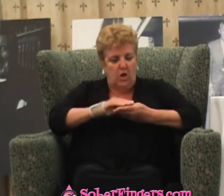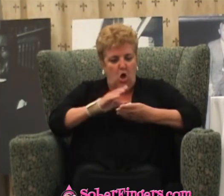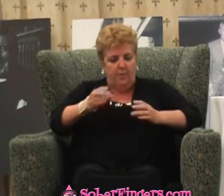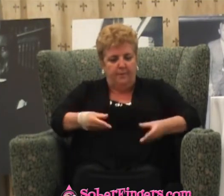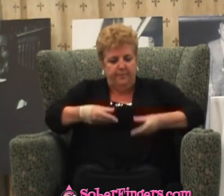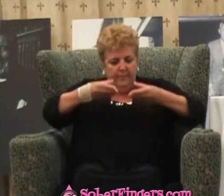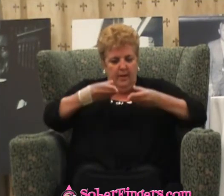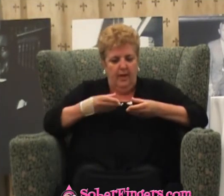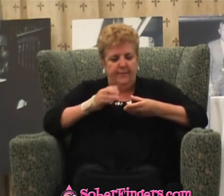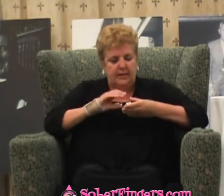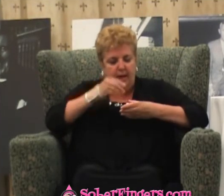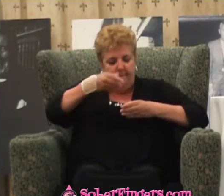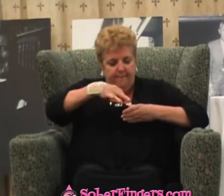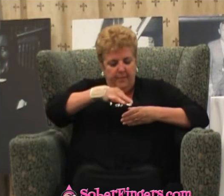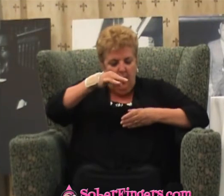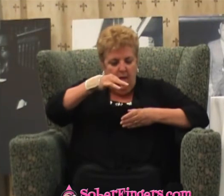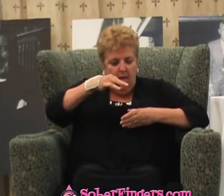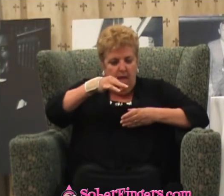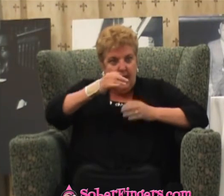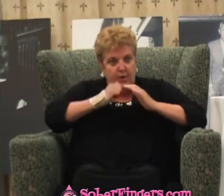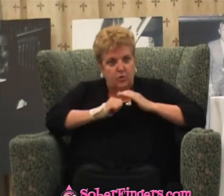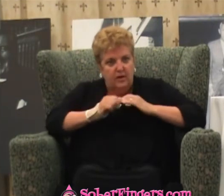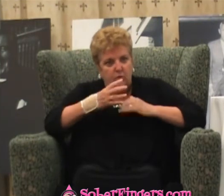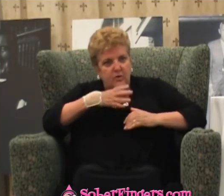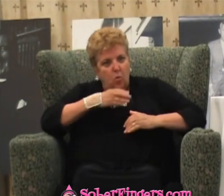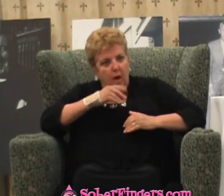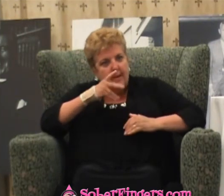capsule. I wonder what this is.